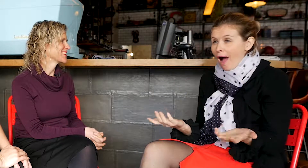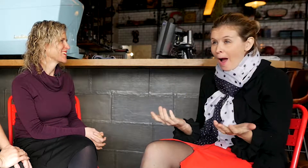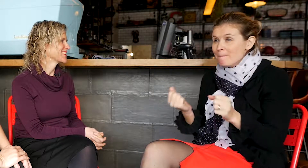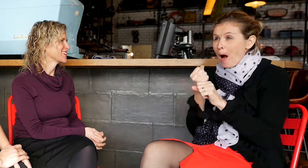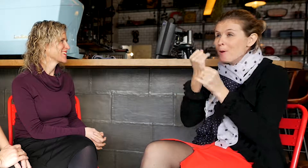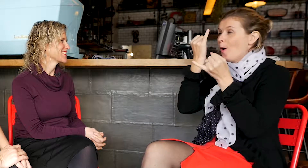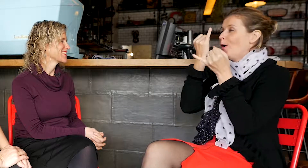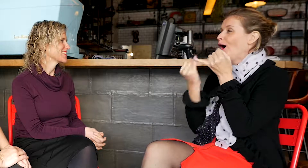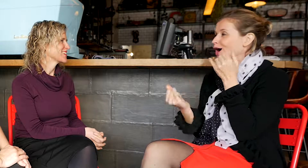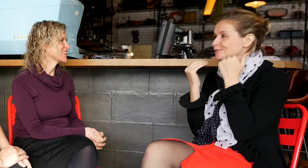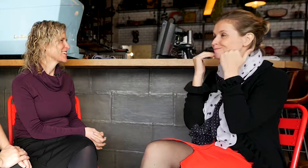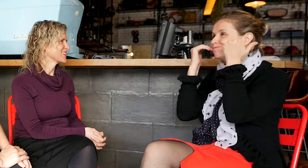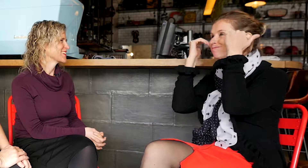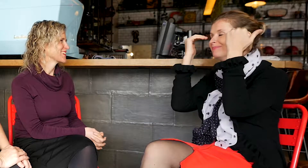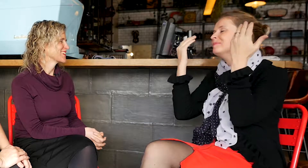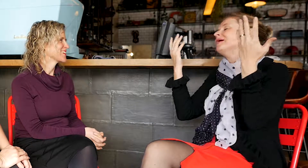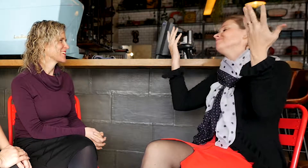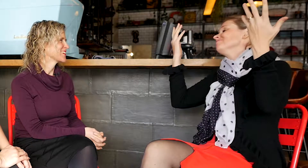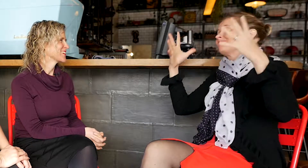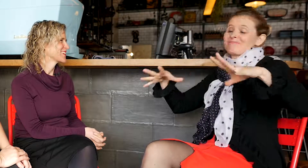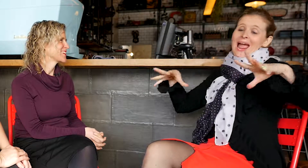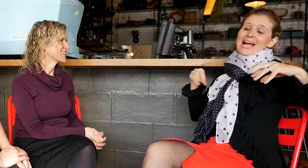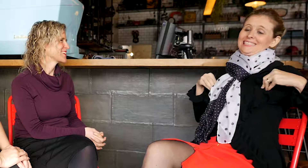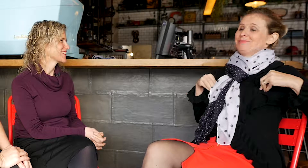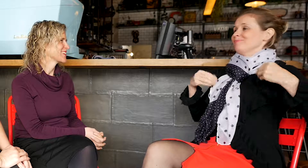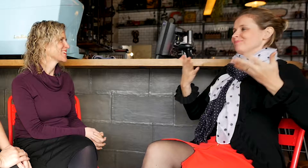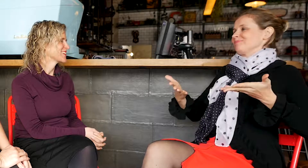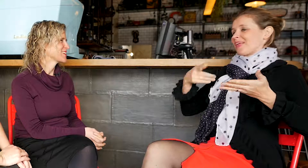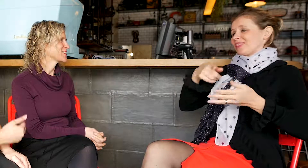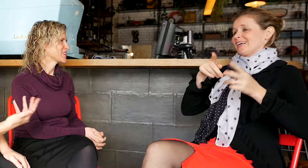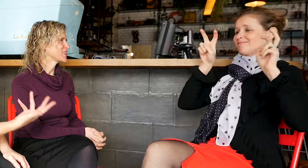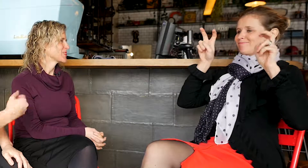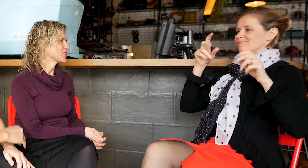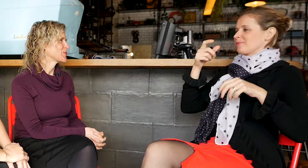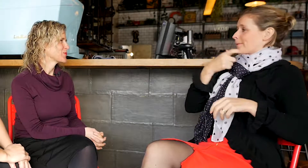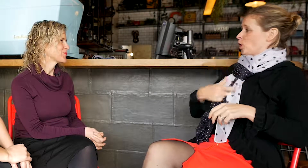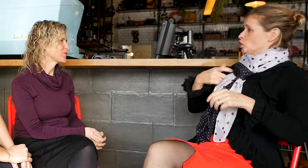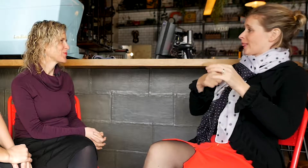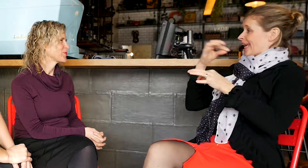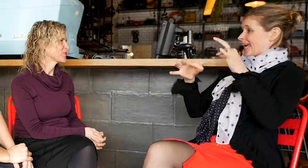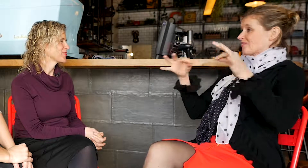going to burst at the seams, and that was just me, and they assigned me that name